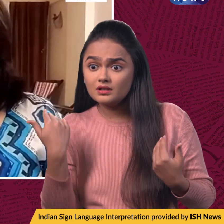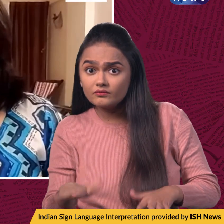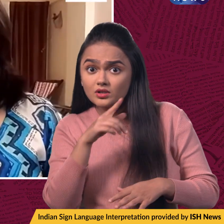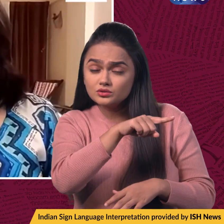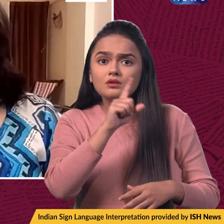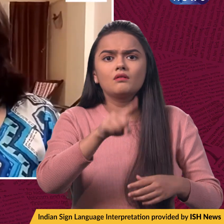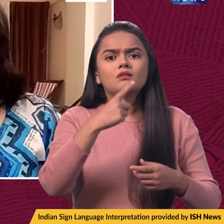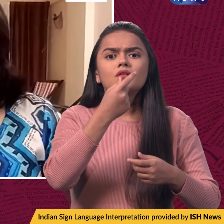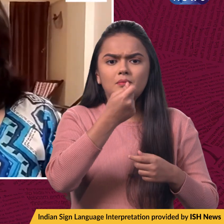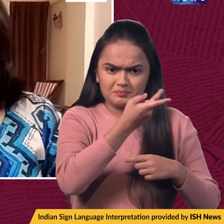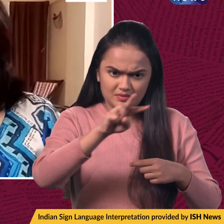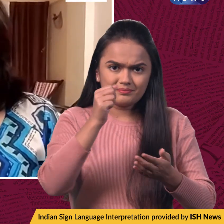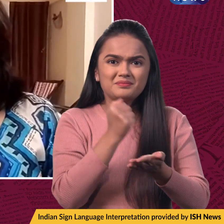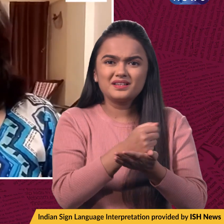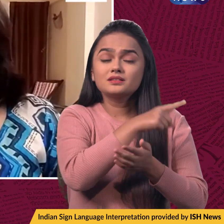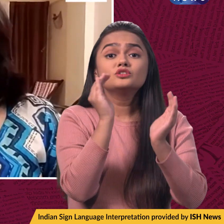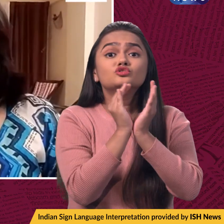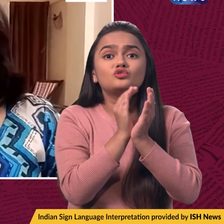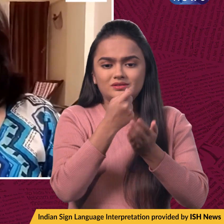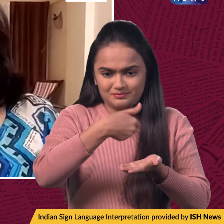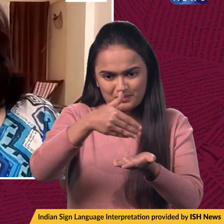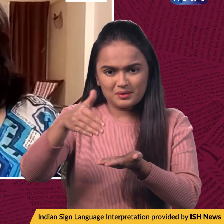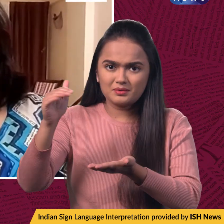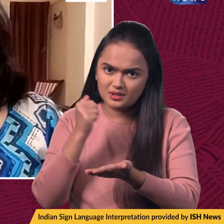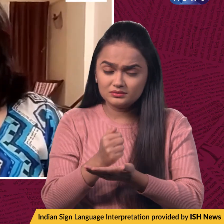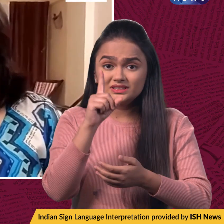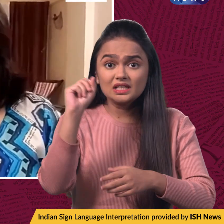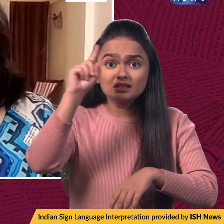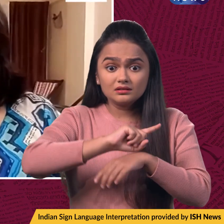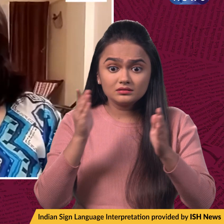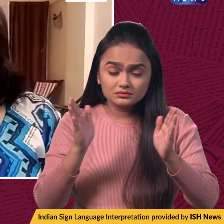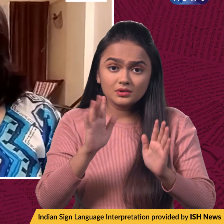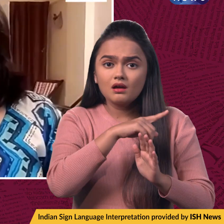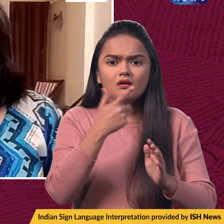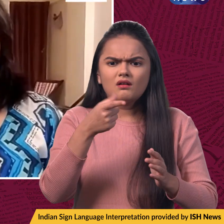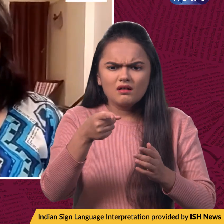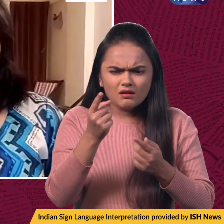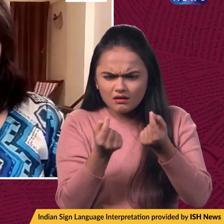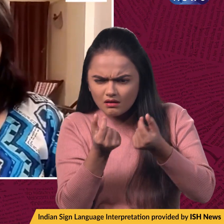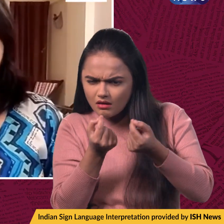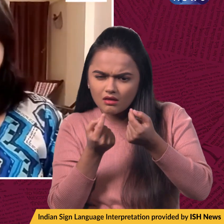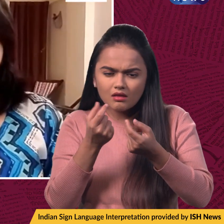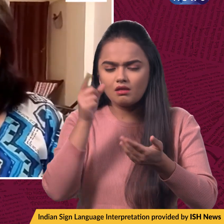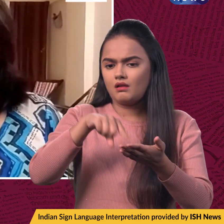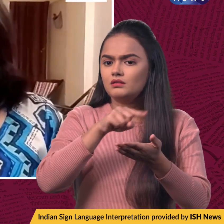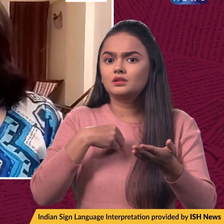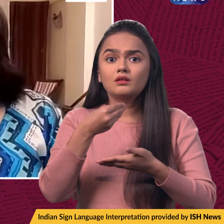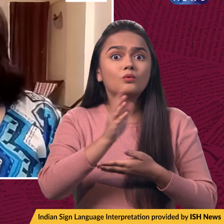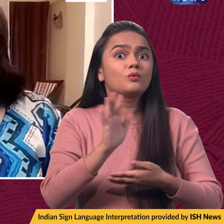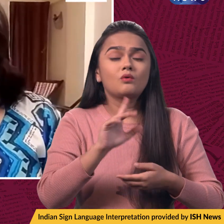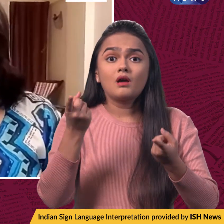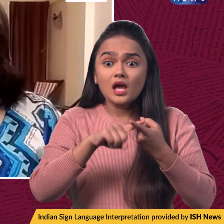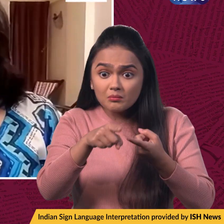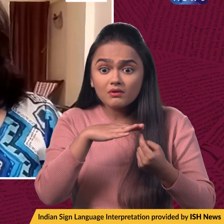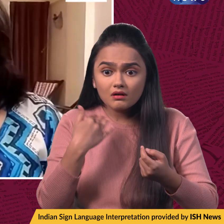10 days time to them to pay compensation from the time such an application is made from a bereaved family.